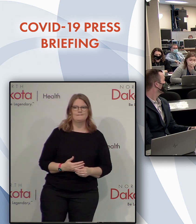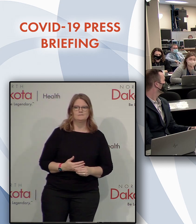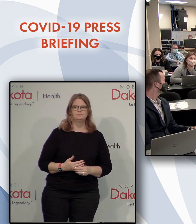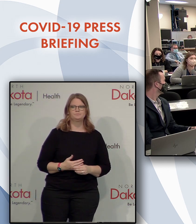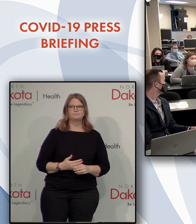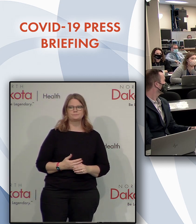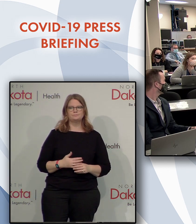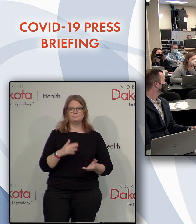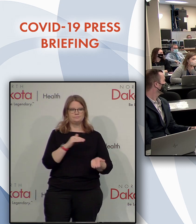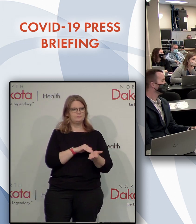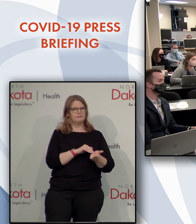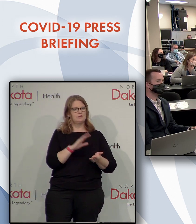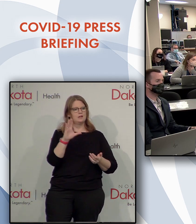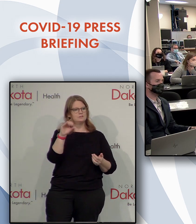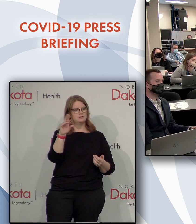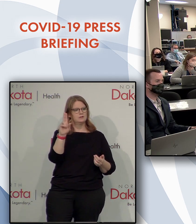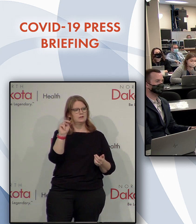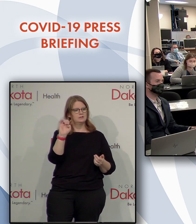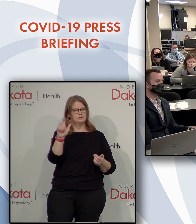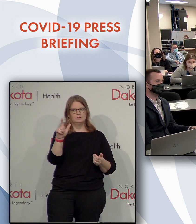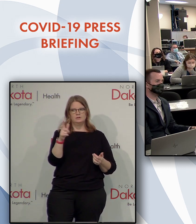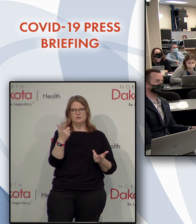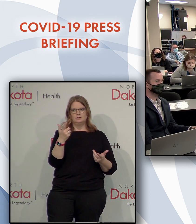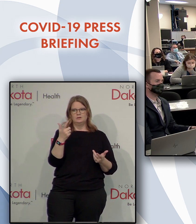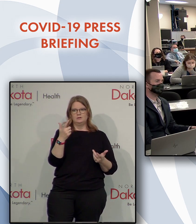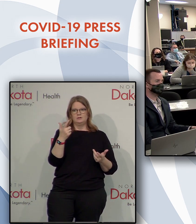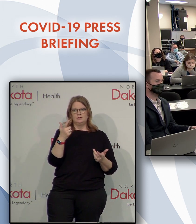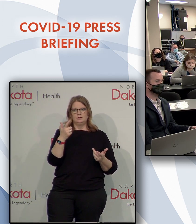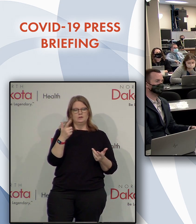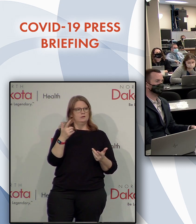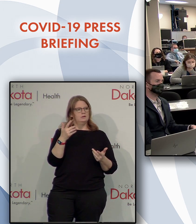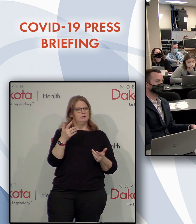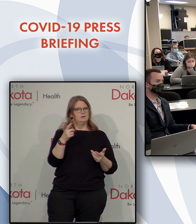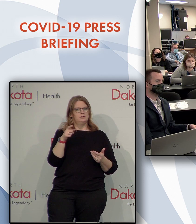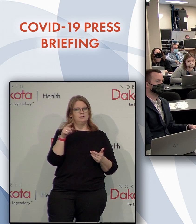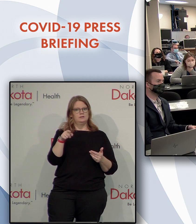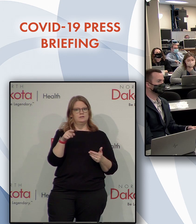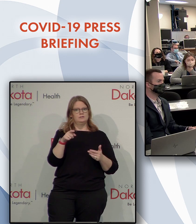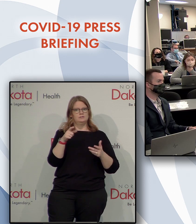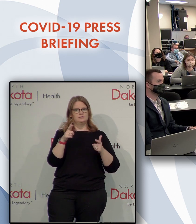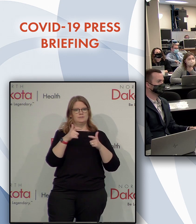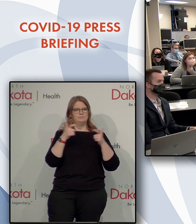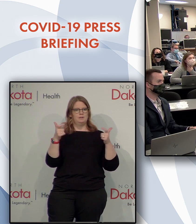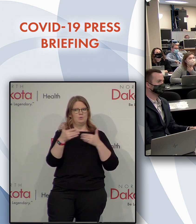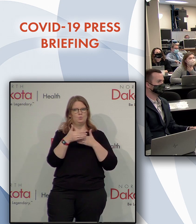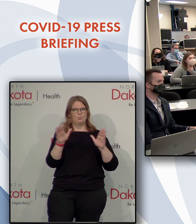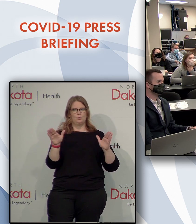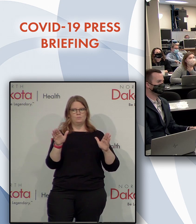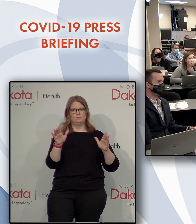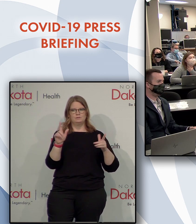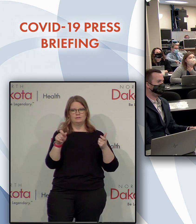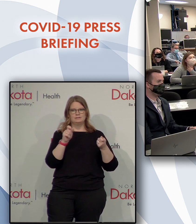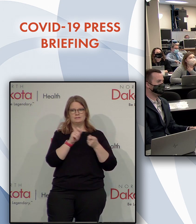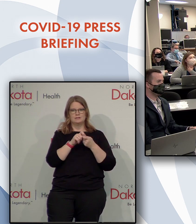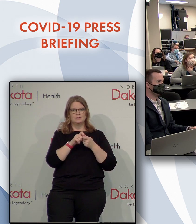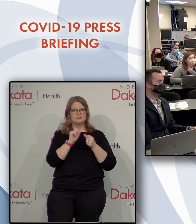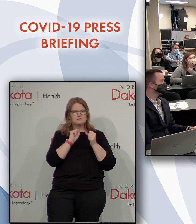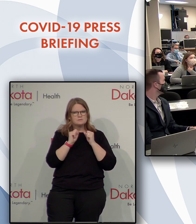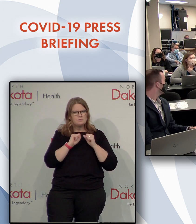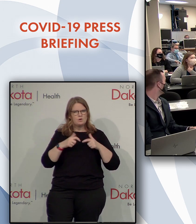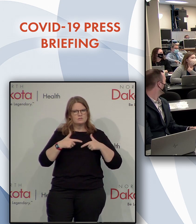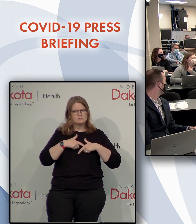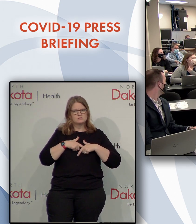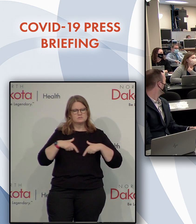As Dr. Connell's coming up, we've got a bigger, deeper room here, and I can't tell exactly what sports gear Lane's wearing today,